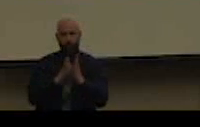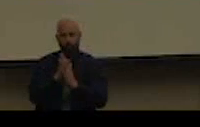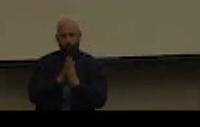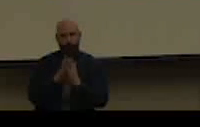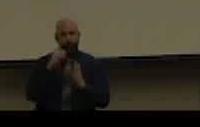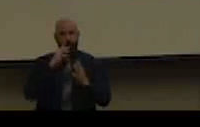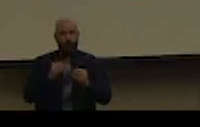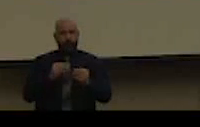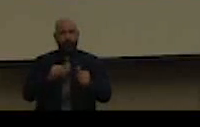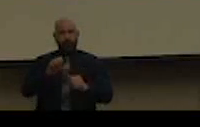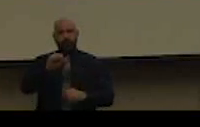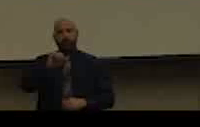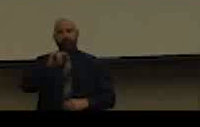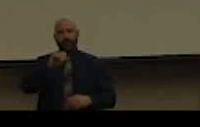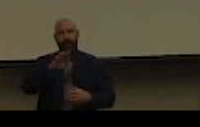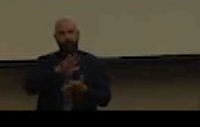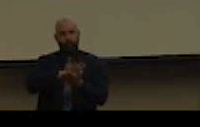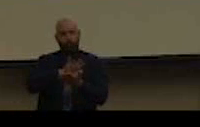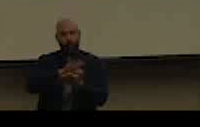forward as they've been doing year over year.